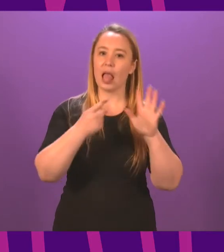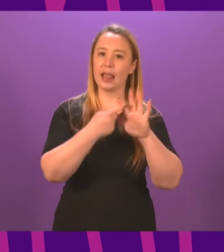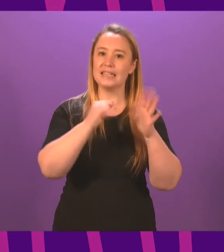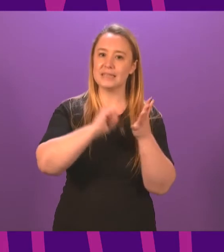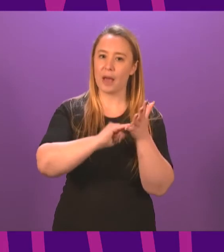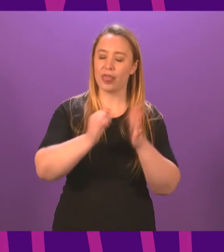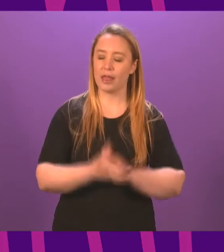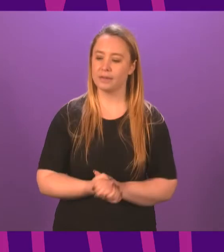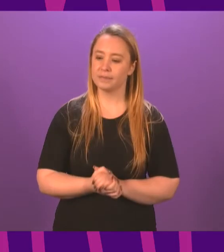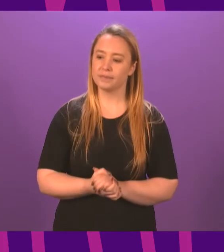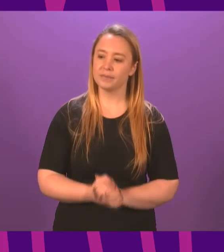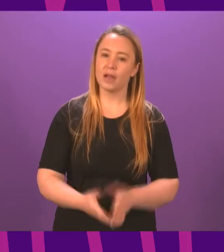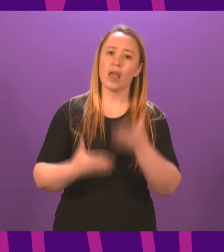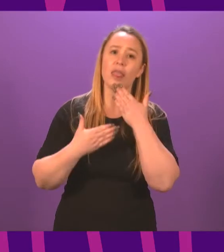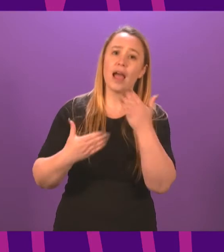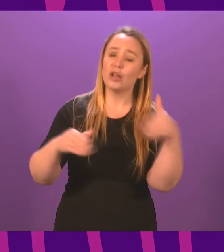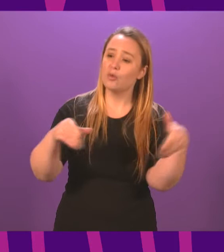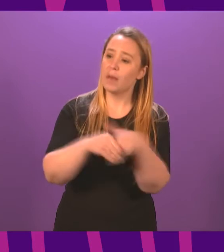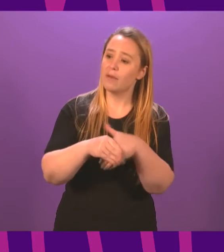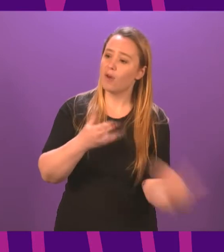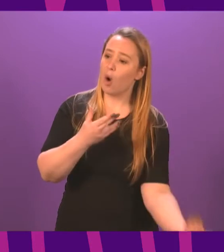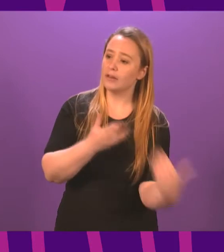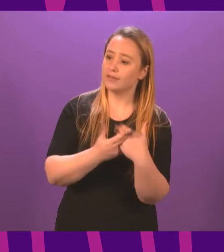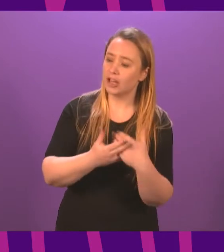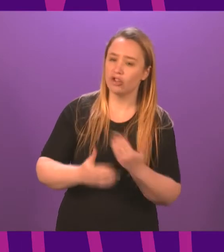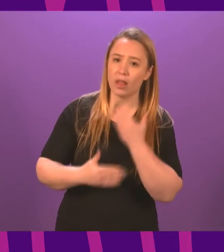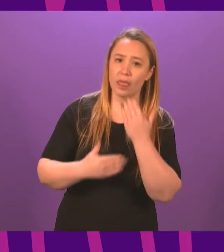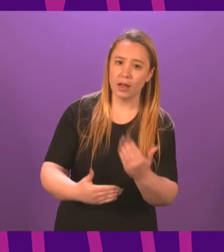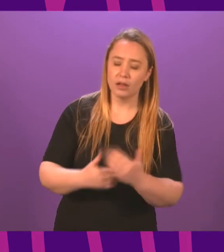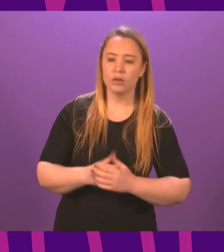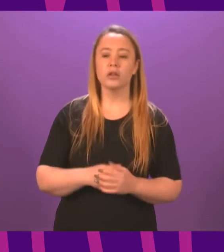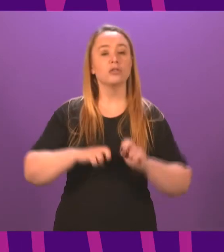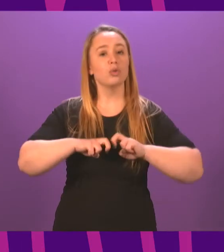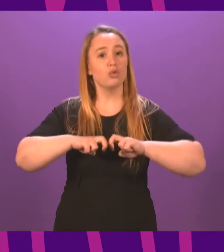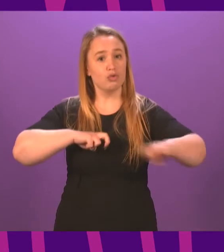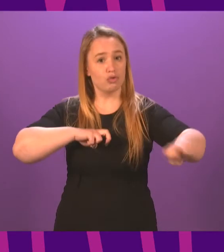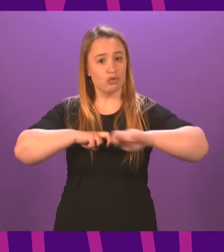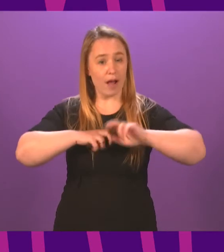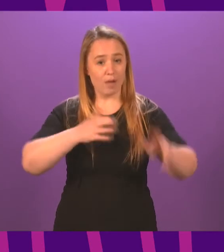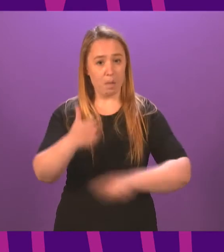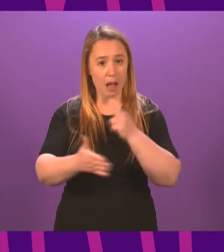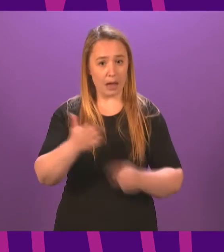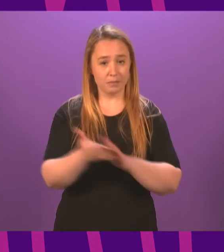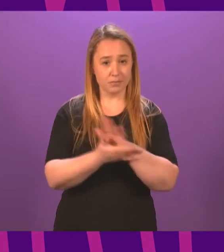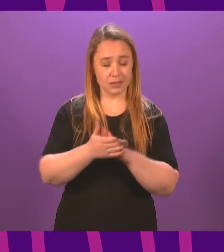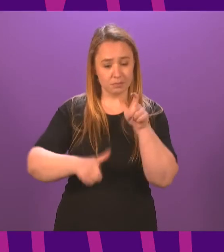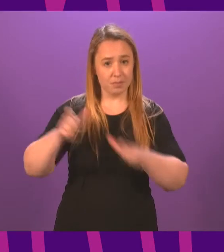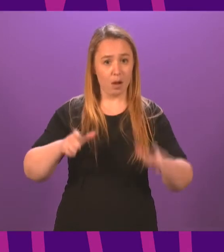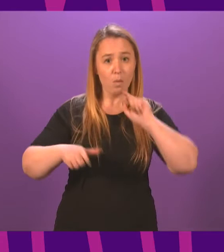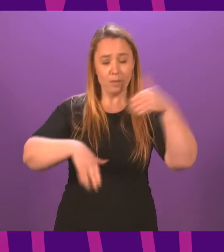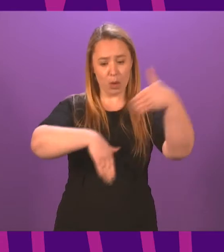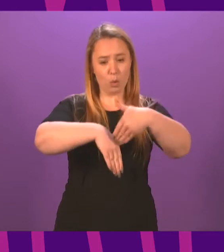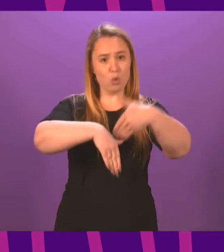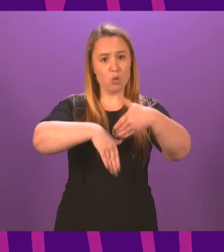Smith. Thank you, and I thank the member for taking an intervention. Given that the travel ban criminalising people comes into play tomorrow night at